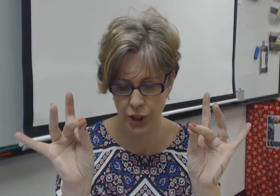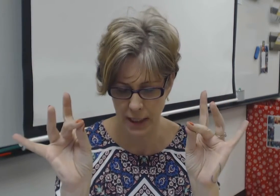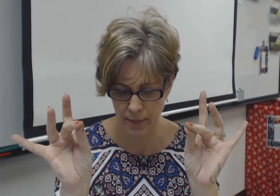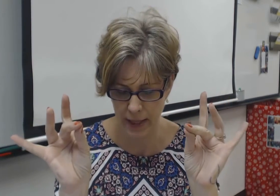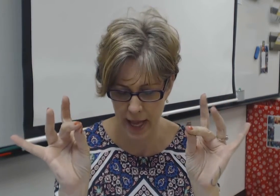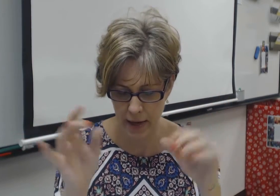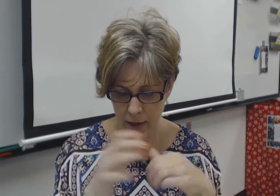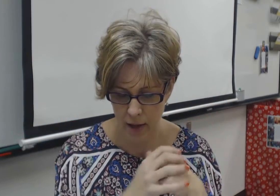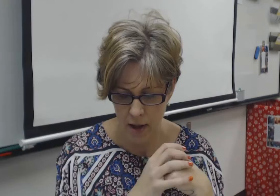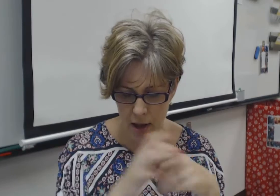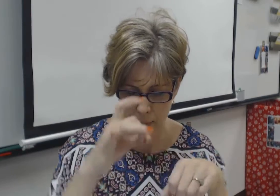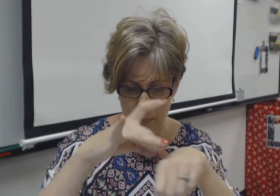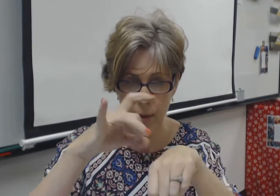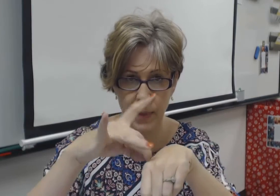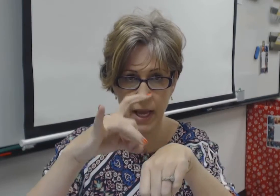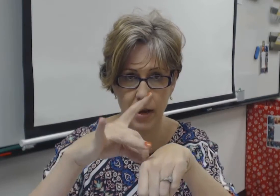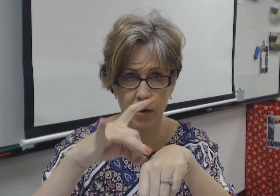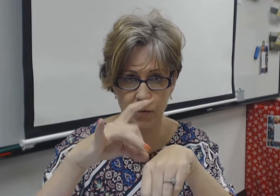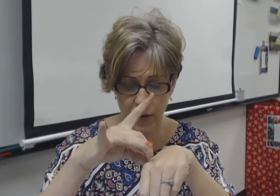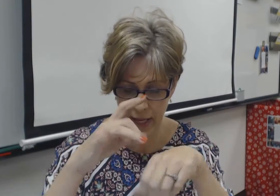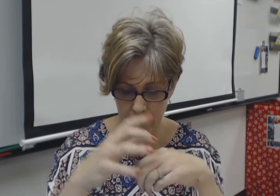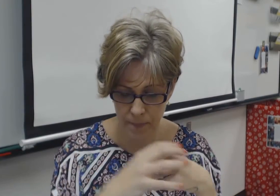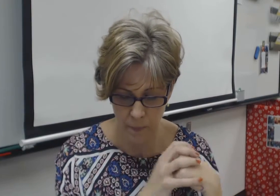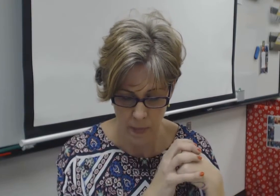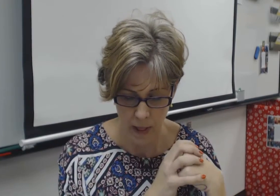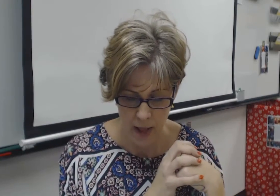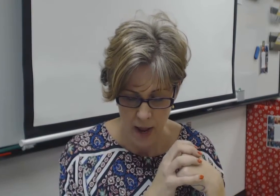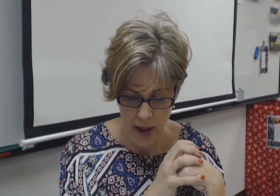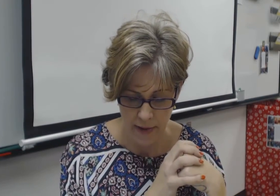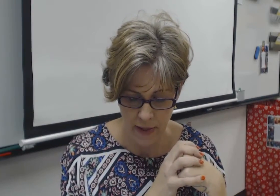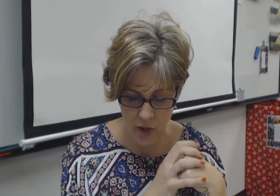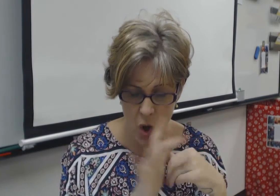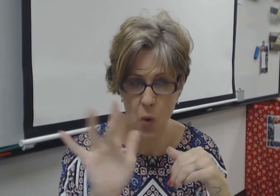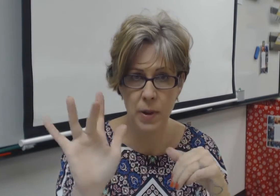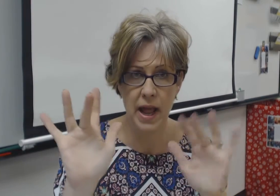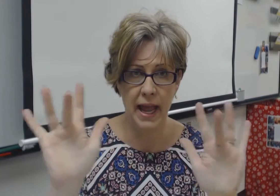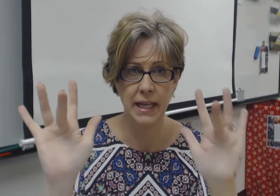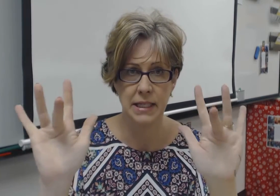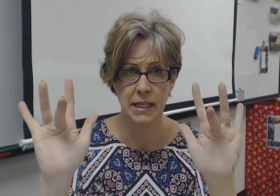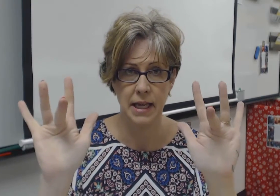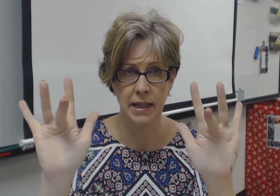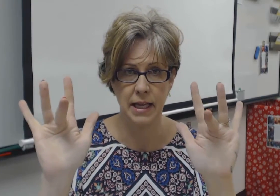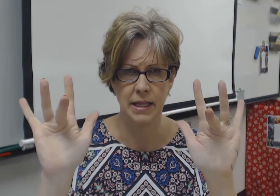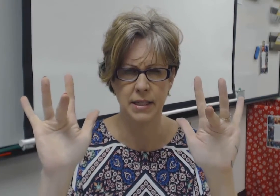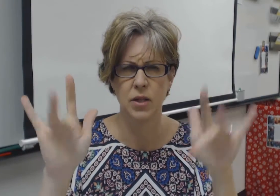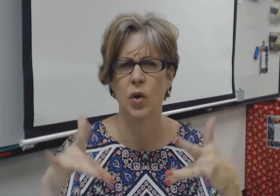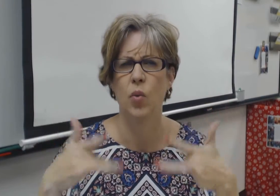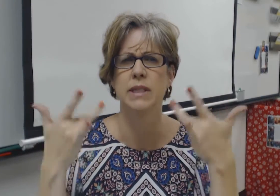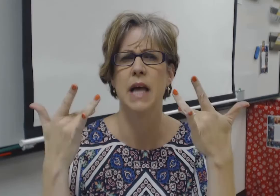just be that pumpkin, it'll flick. And then the open 8, like this, what's